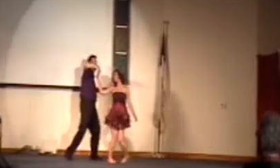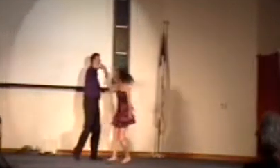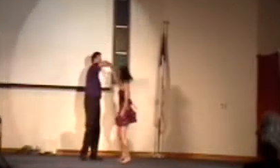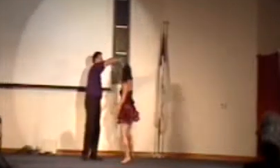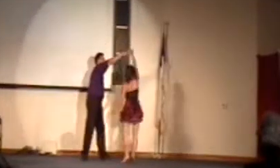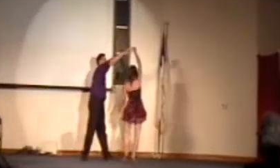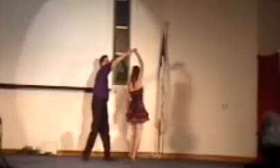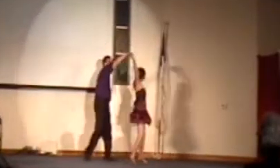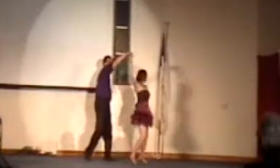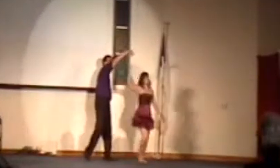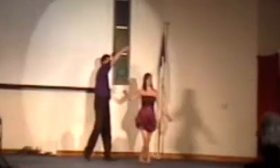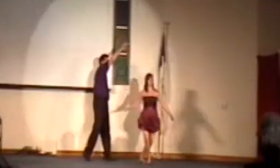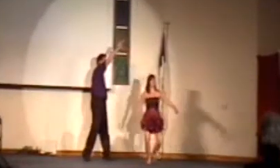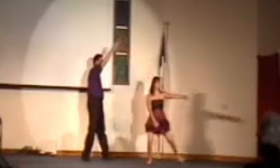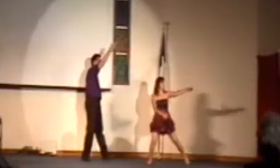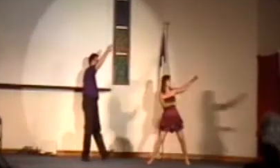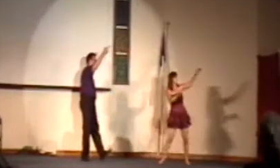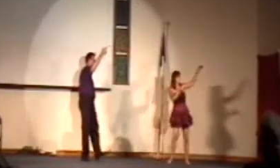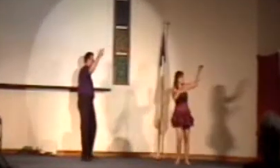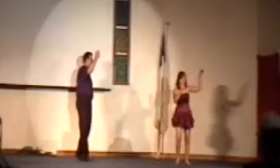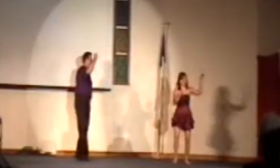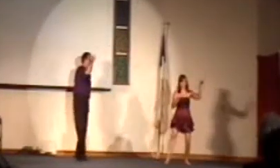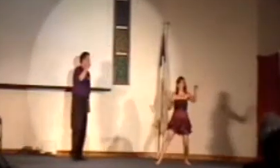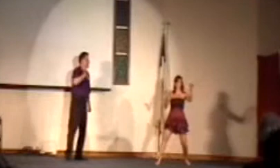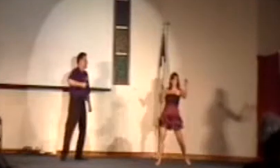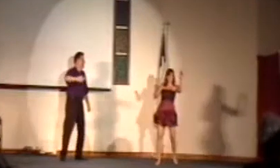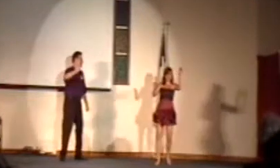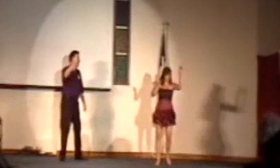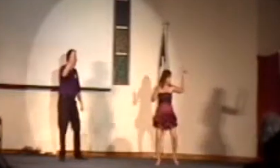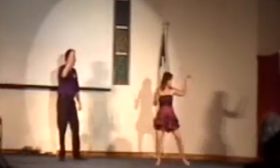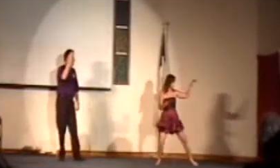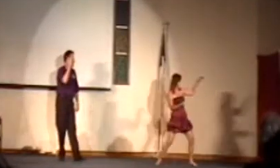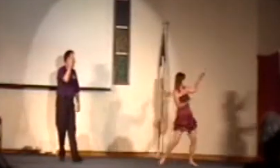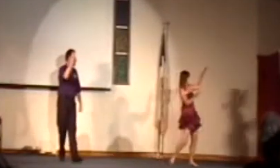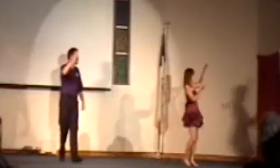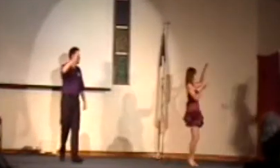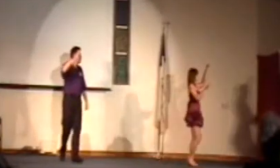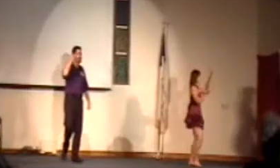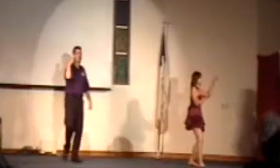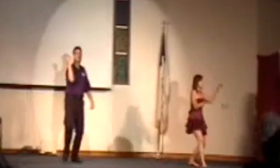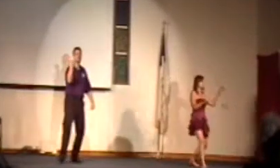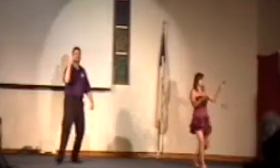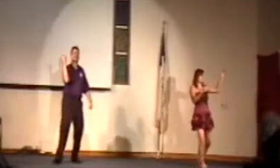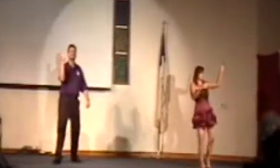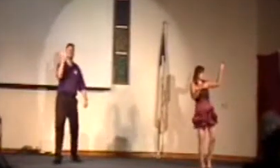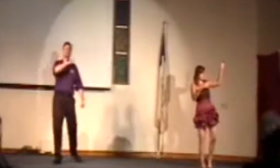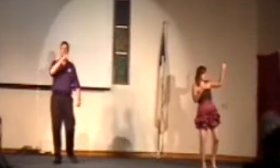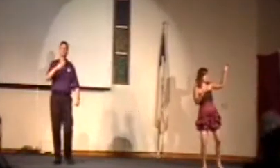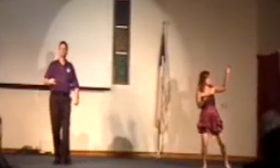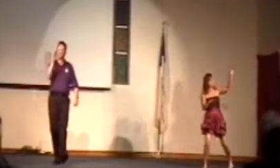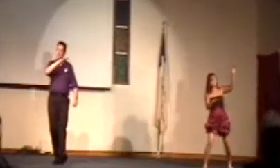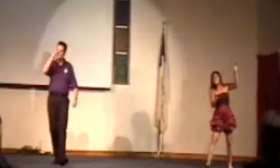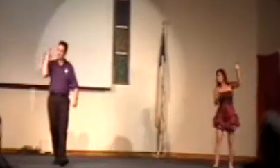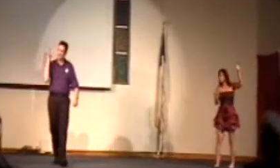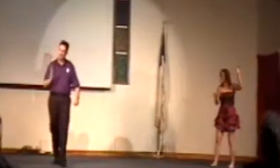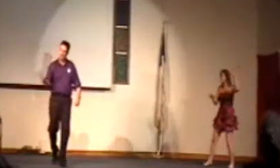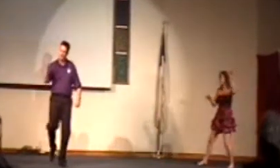in my arms Cause I know Something my friends never